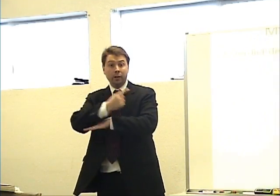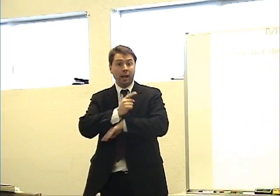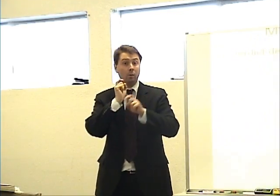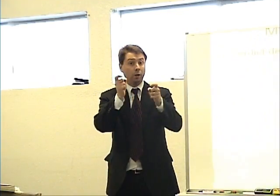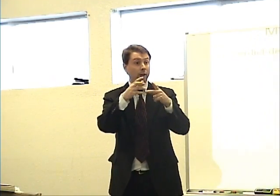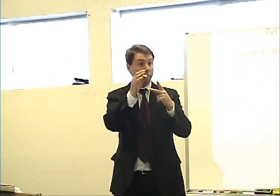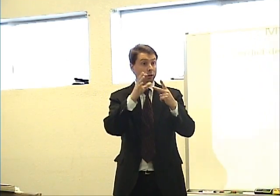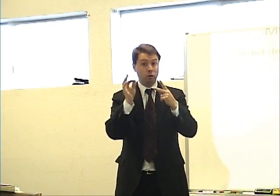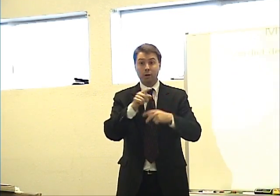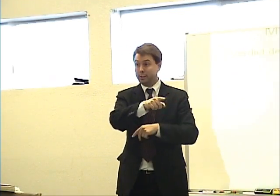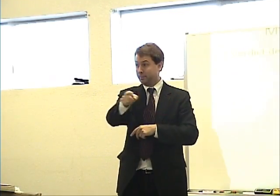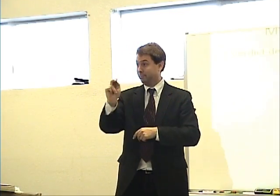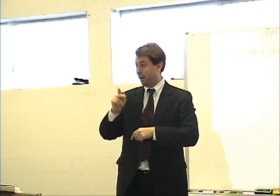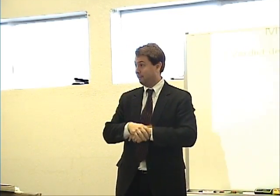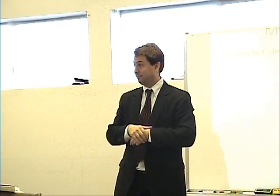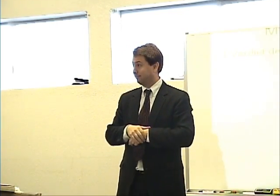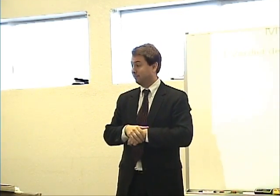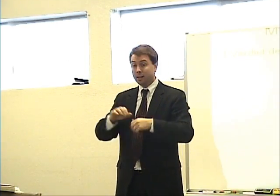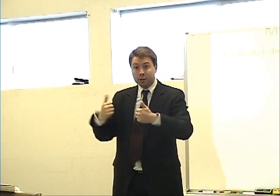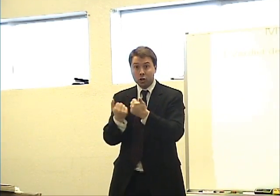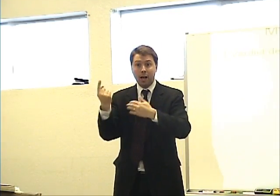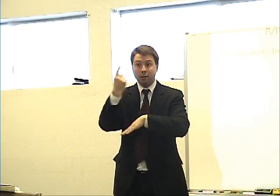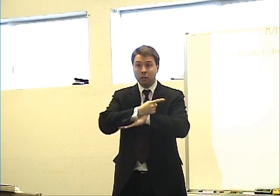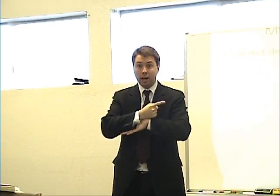Today, we're going to give you a choice, okay? The challenge